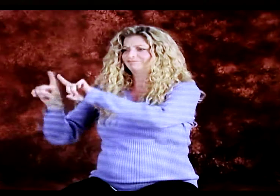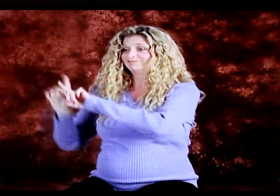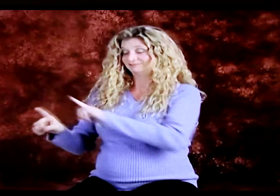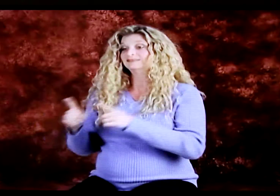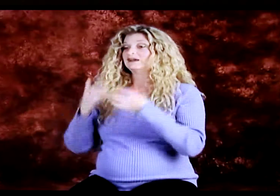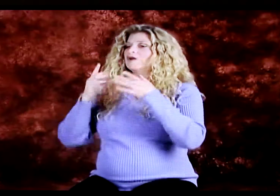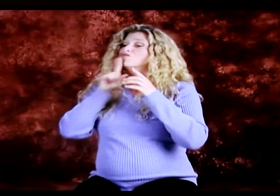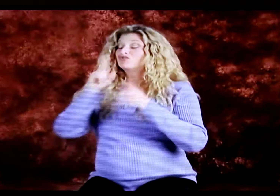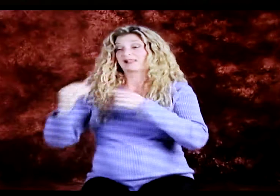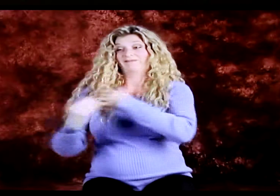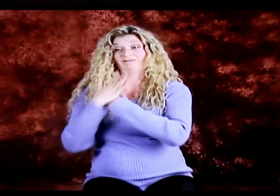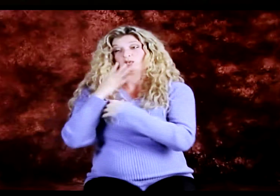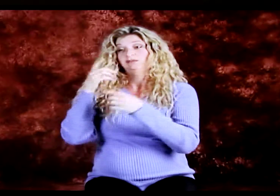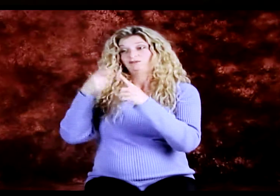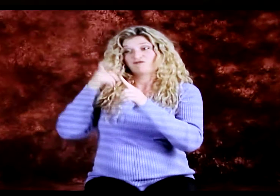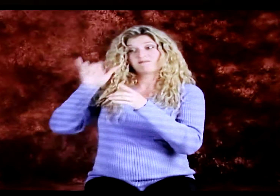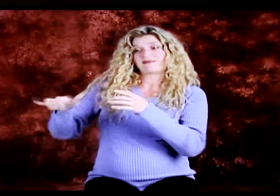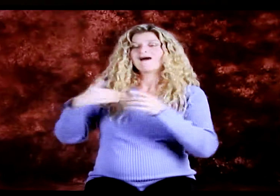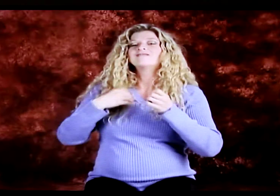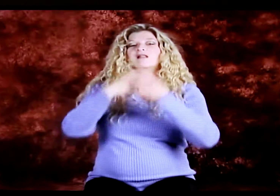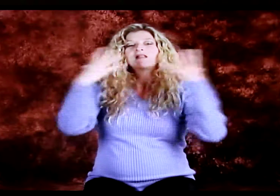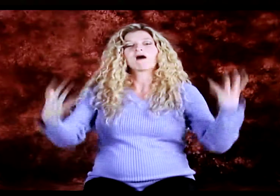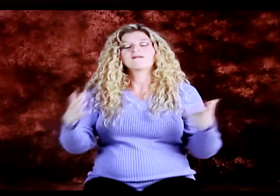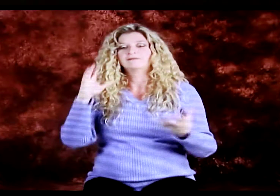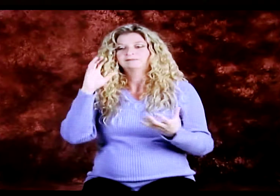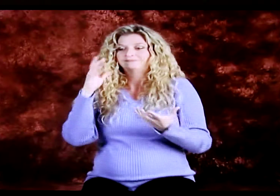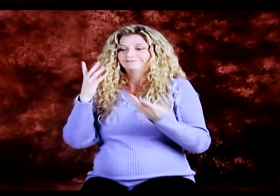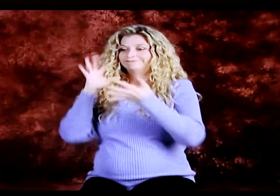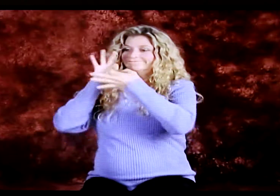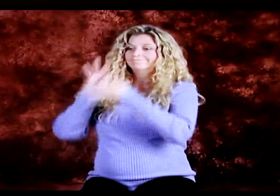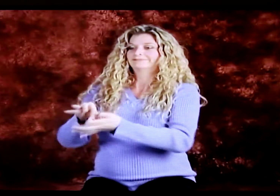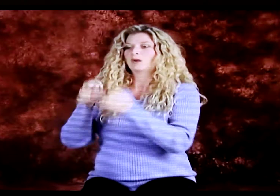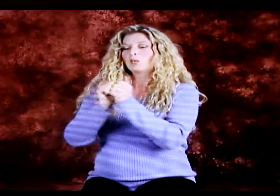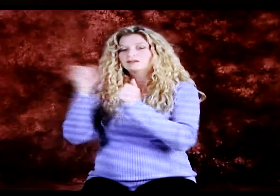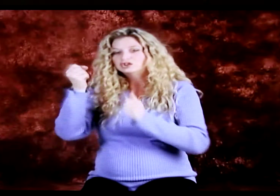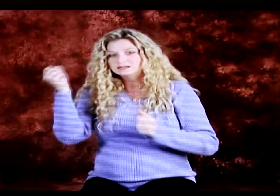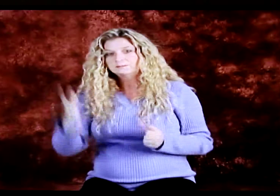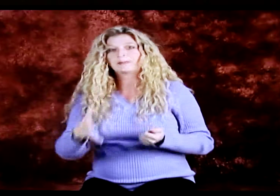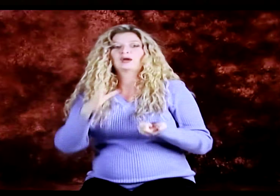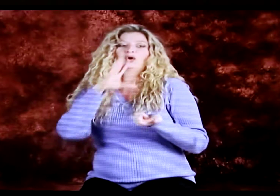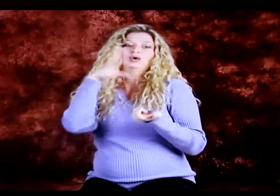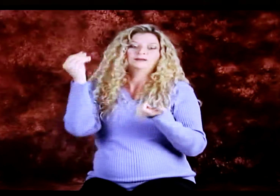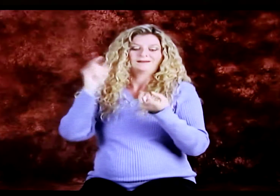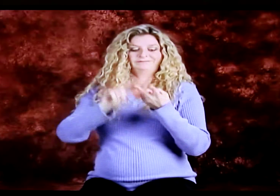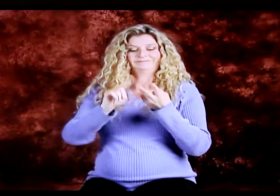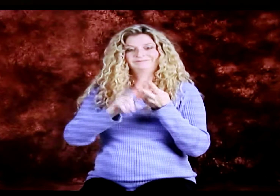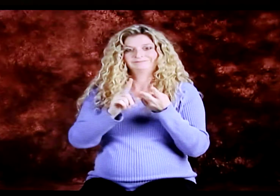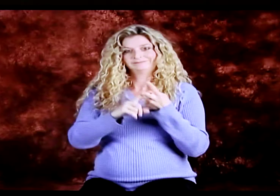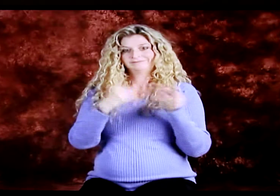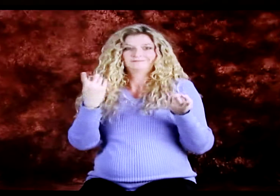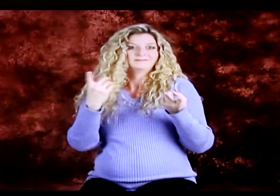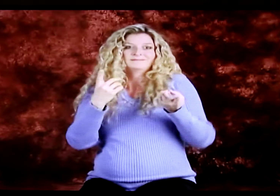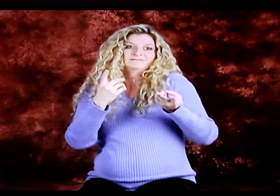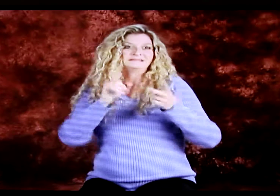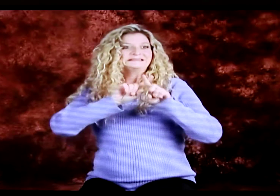costumes in the theater and the makeup. So we really have a lot of influence from that. You know, when we look at Shakespeare